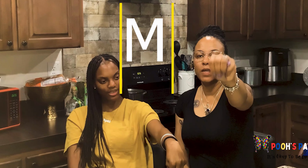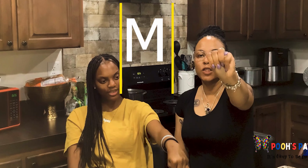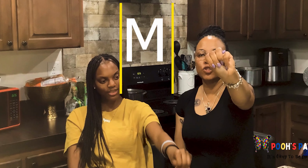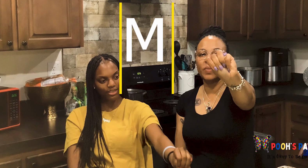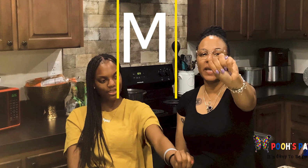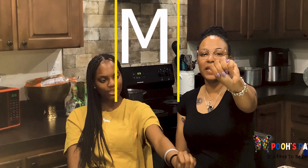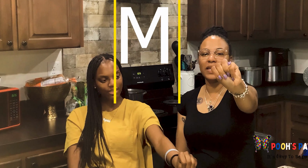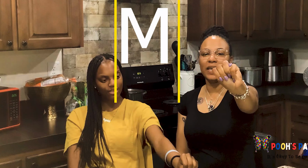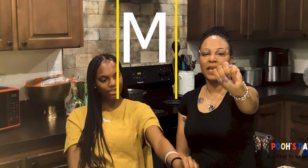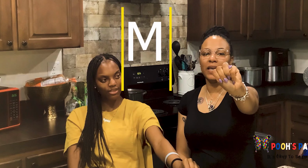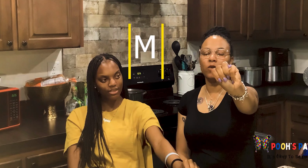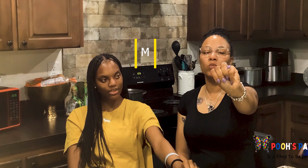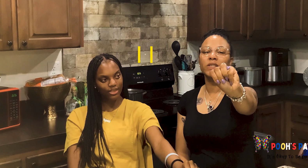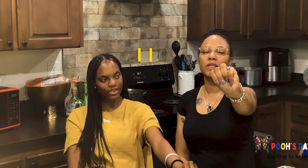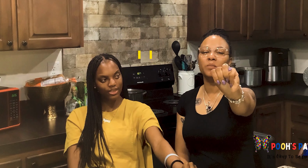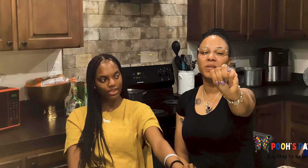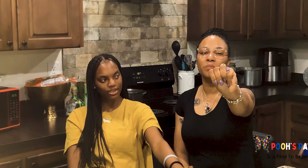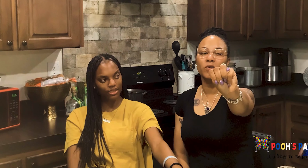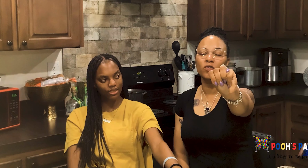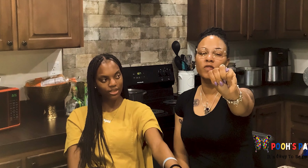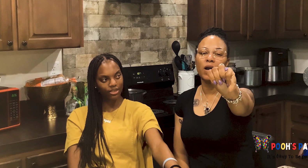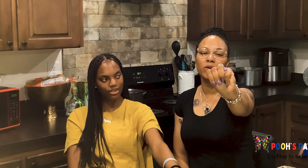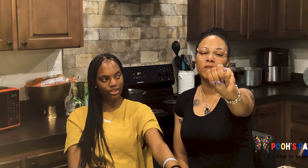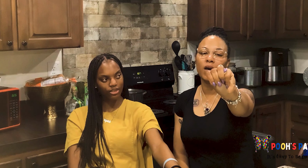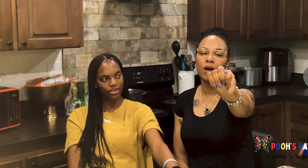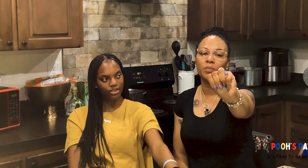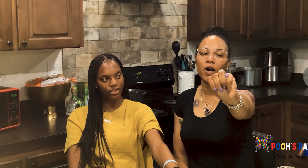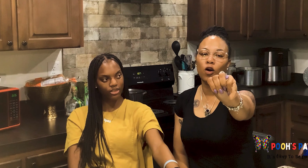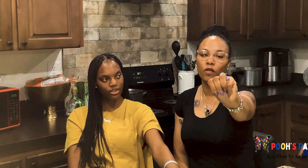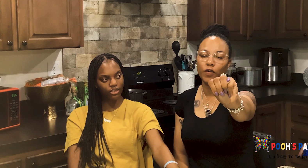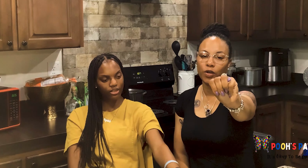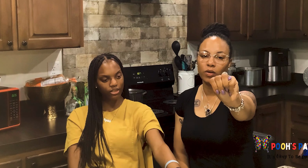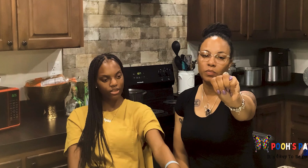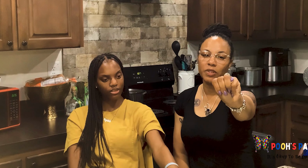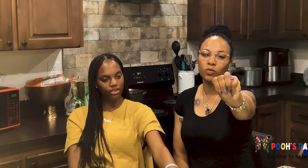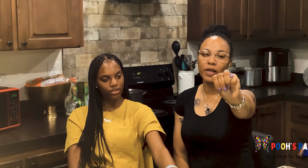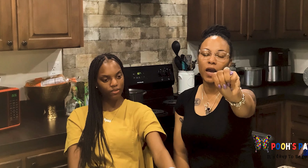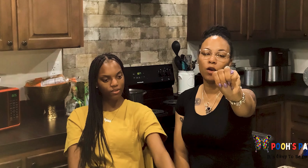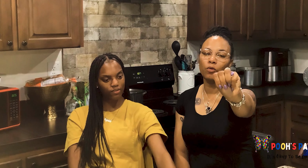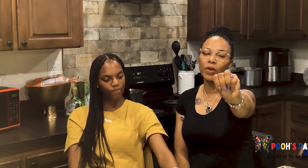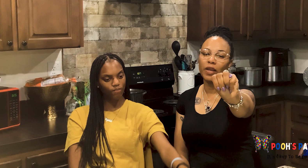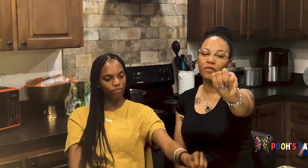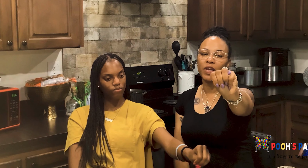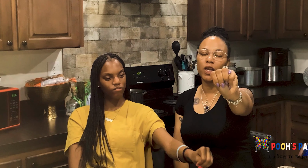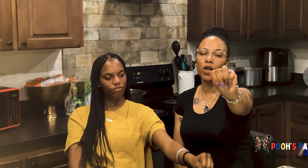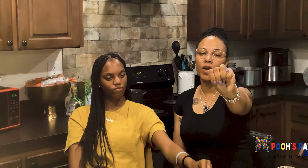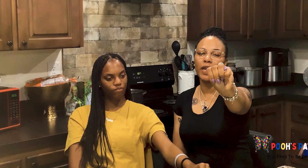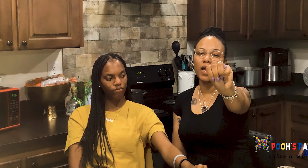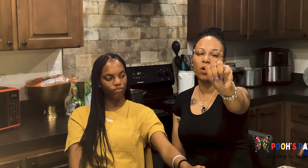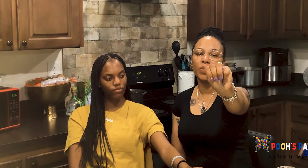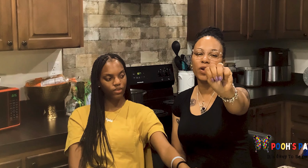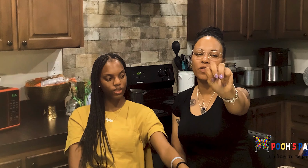To make an N, we simply move our thumb over between our ring finger and our bird